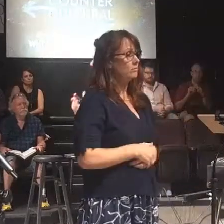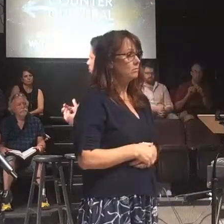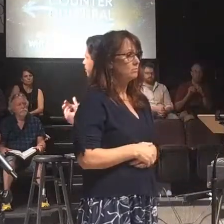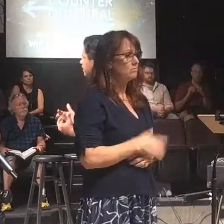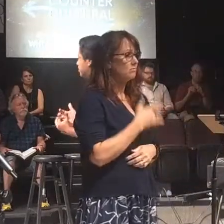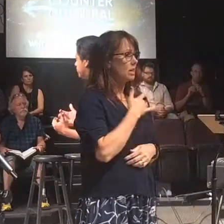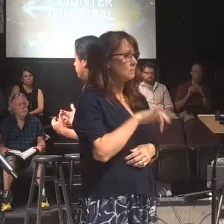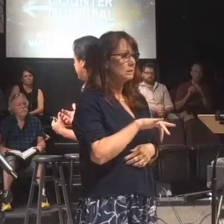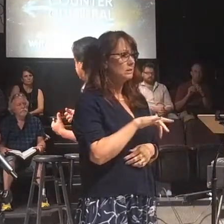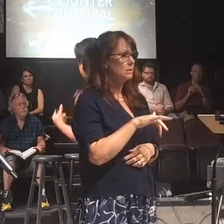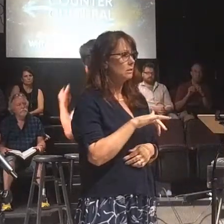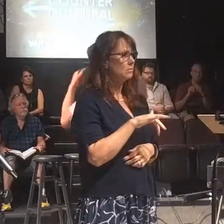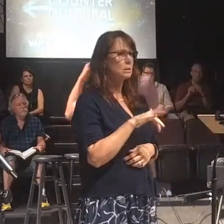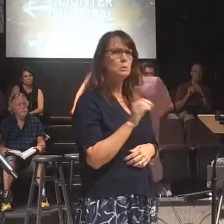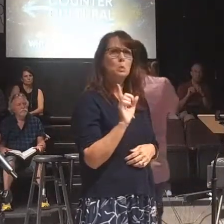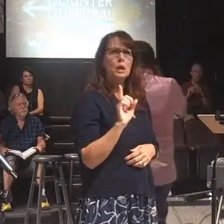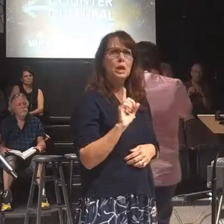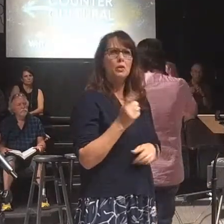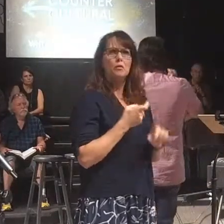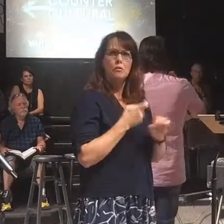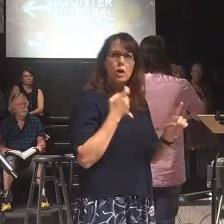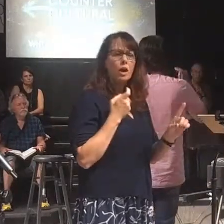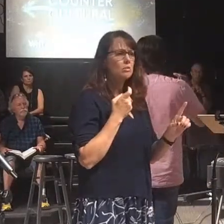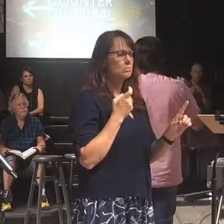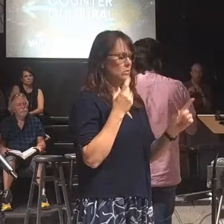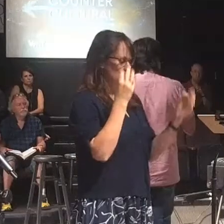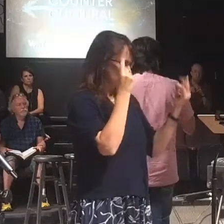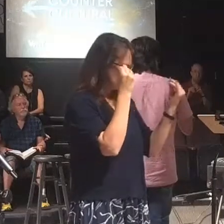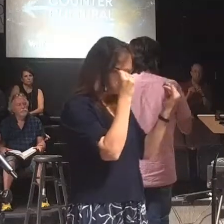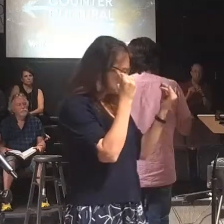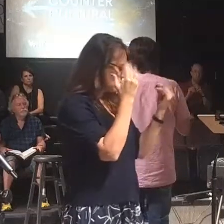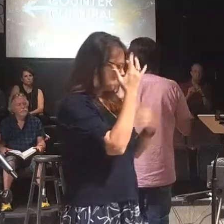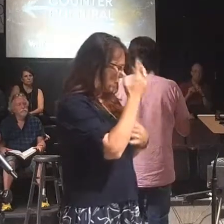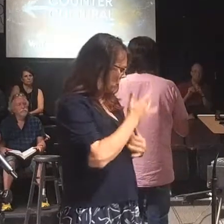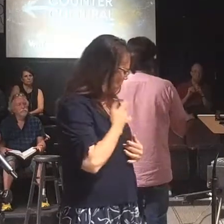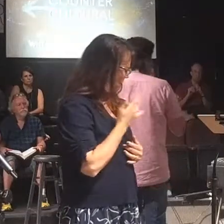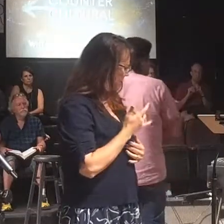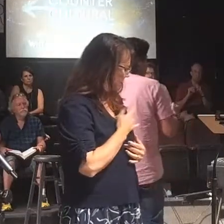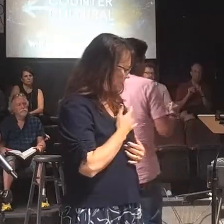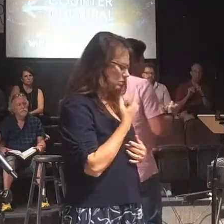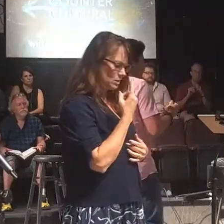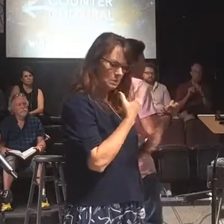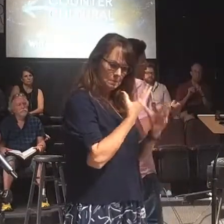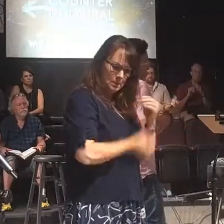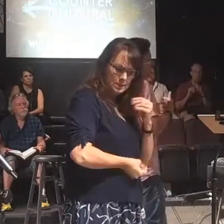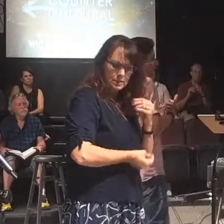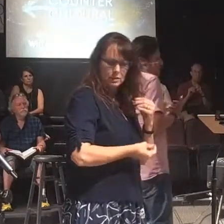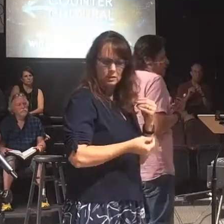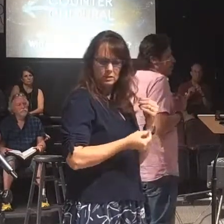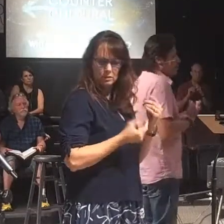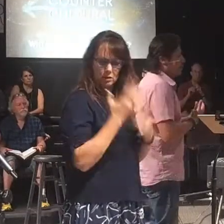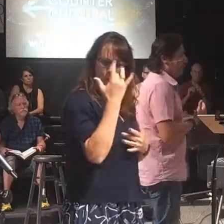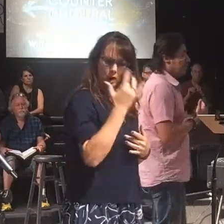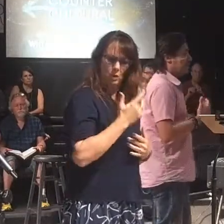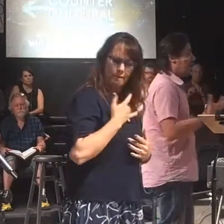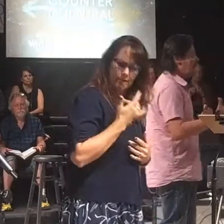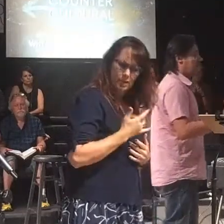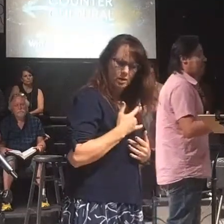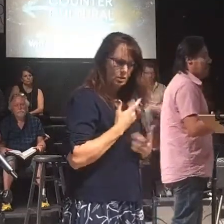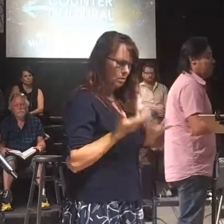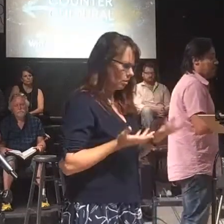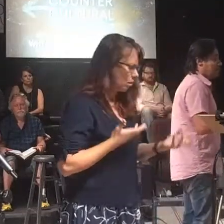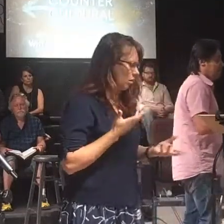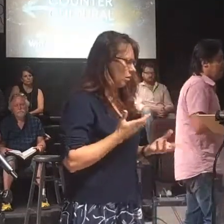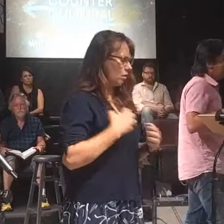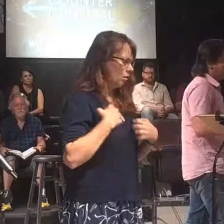And you don't know where it comes from, and you start wrecking your mind about what is missing? What is it that I'm not doing well? Is God